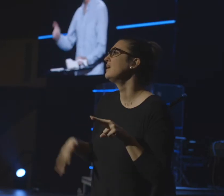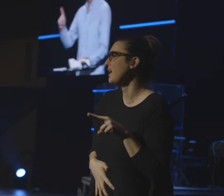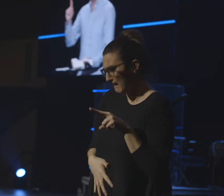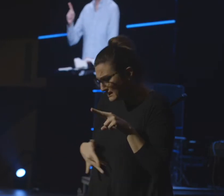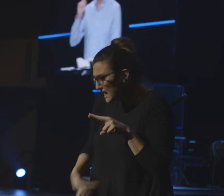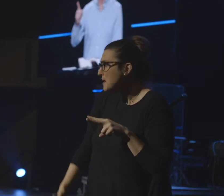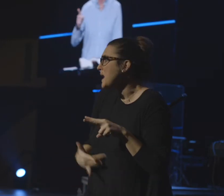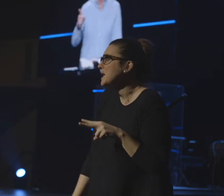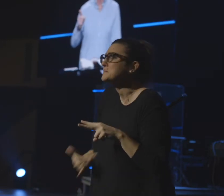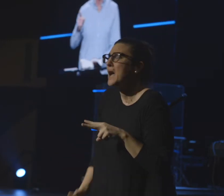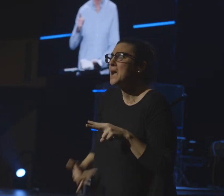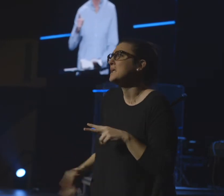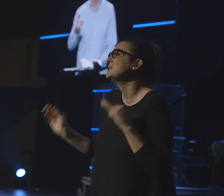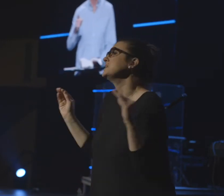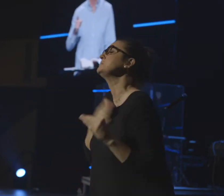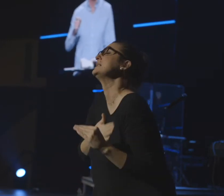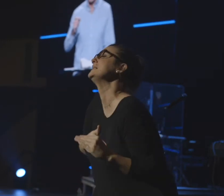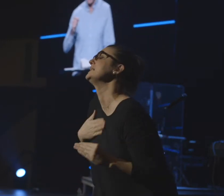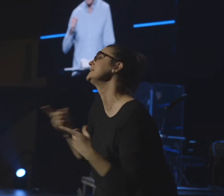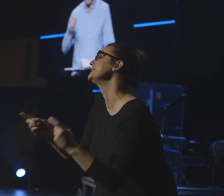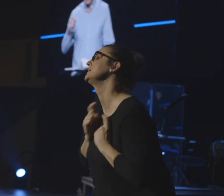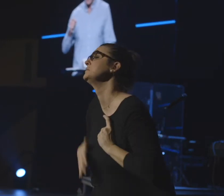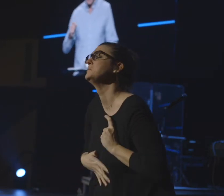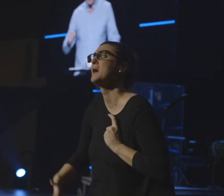She goes, "Give me children, I'm going to die."